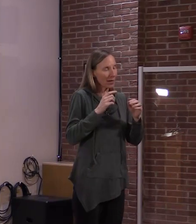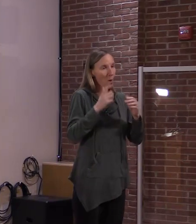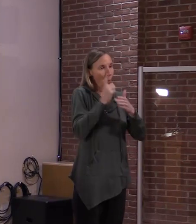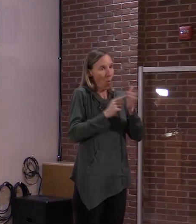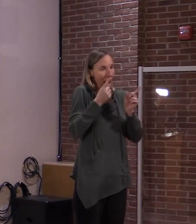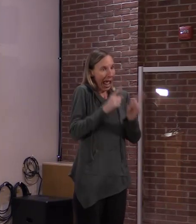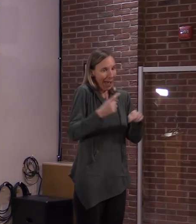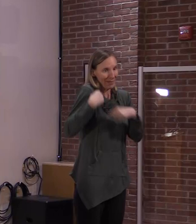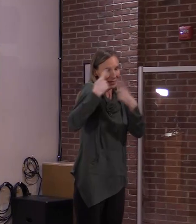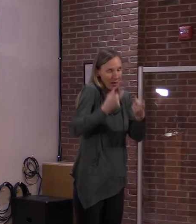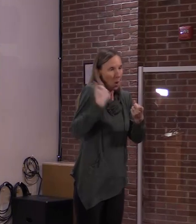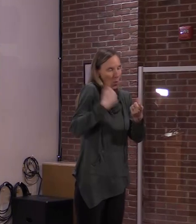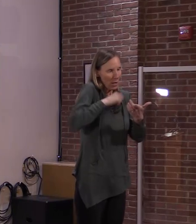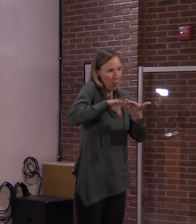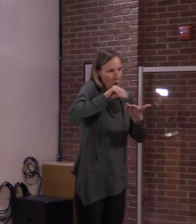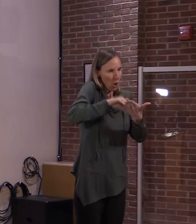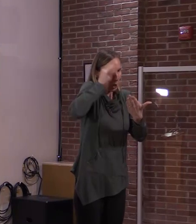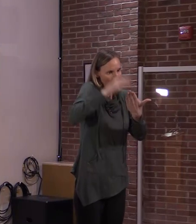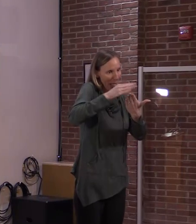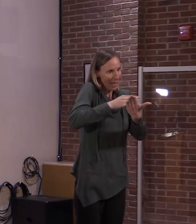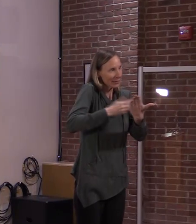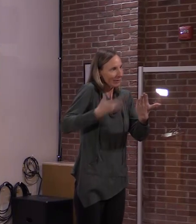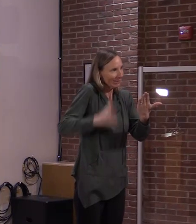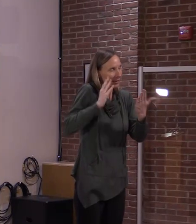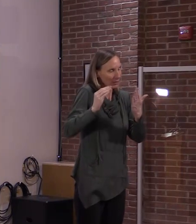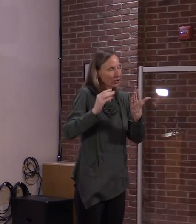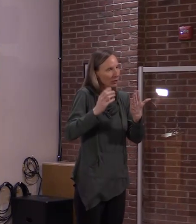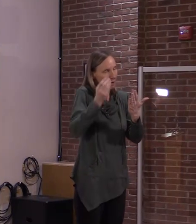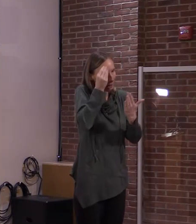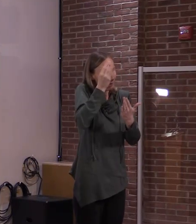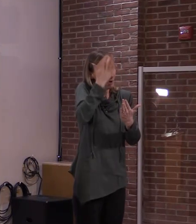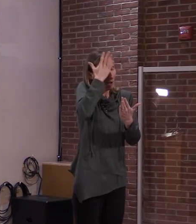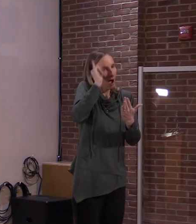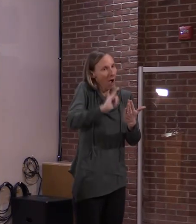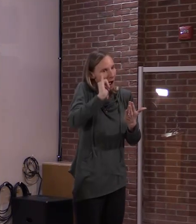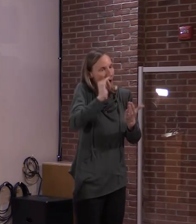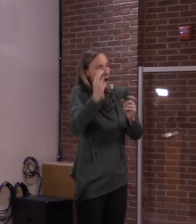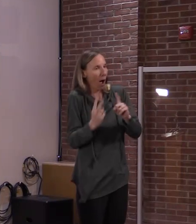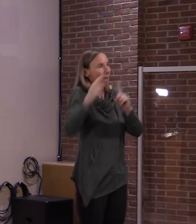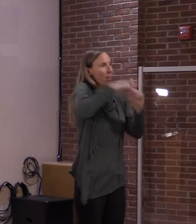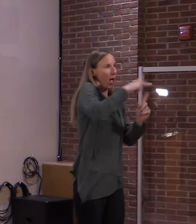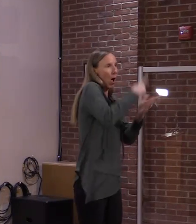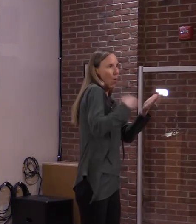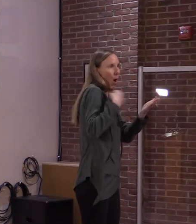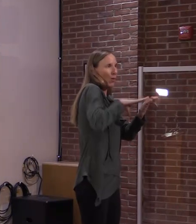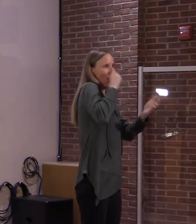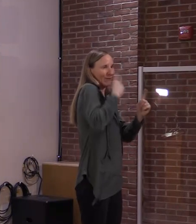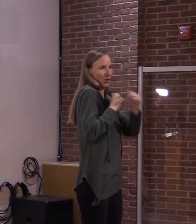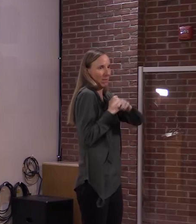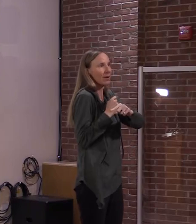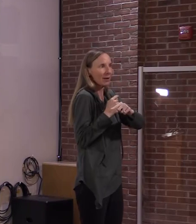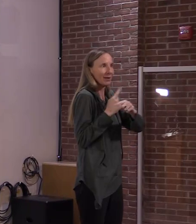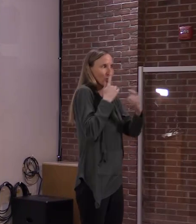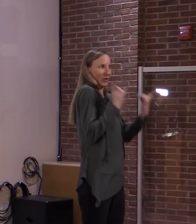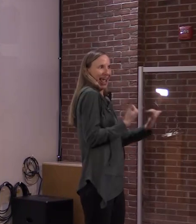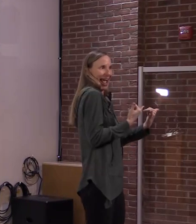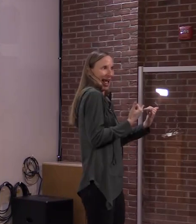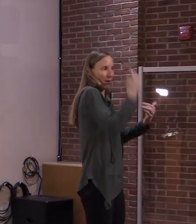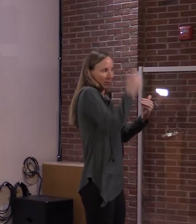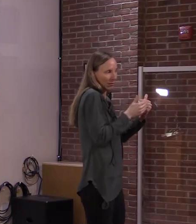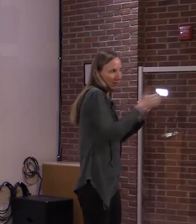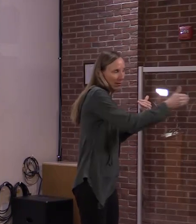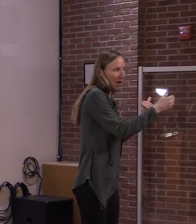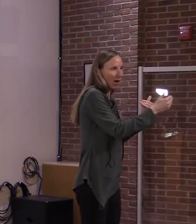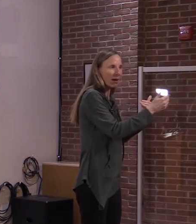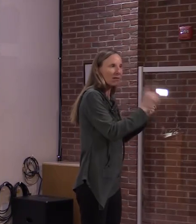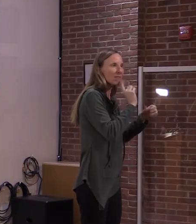from the pandemic. And I think that we can utilize some of what we learned to